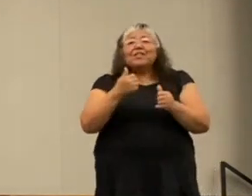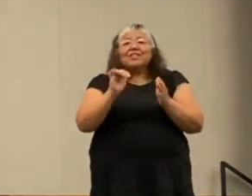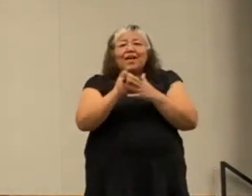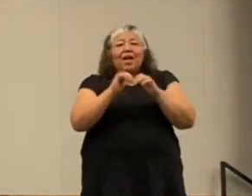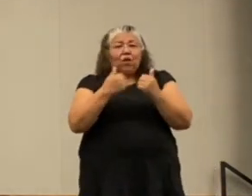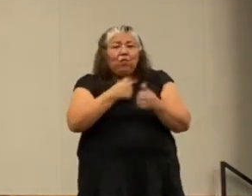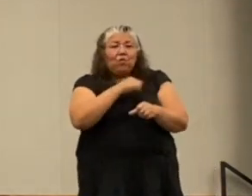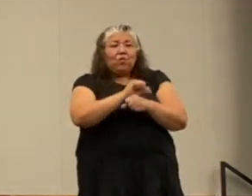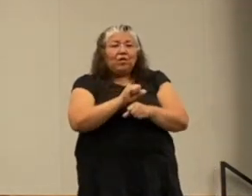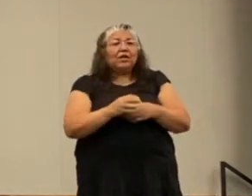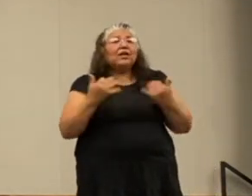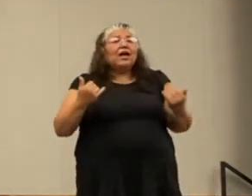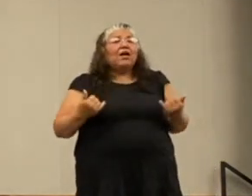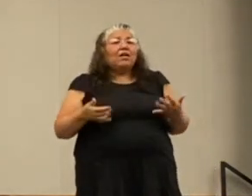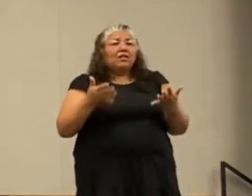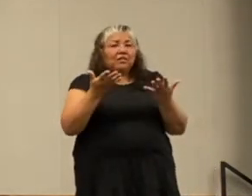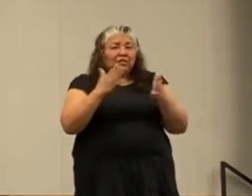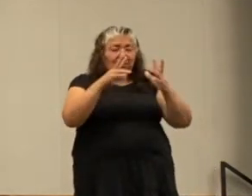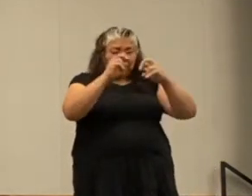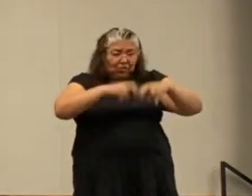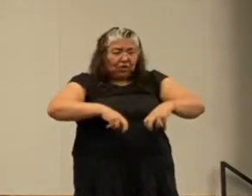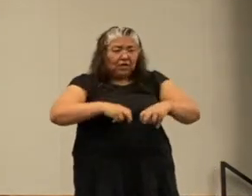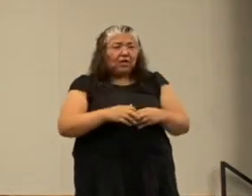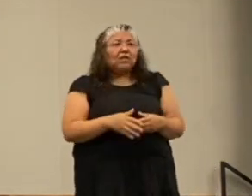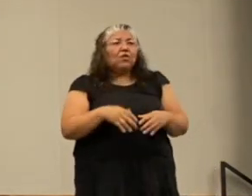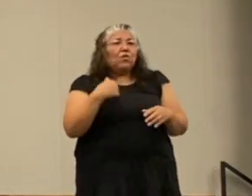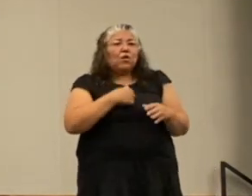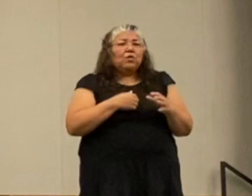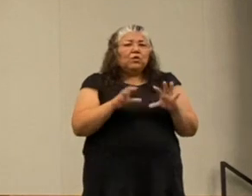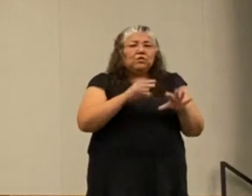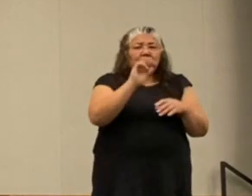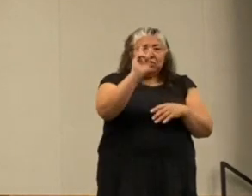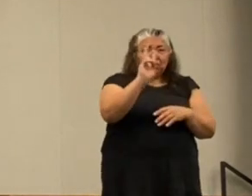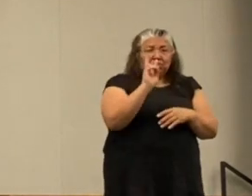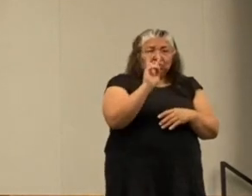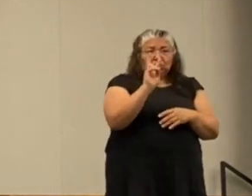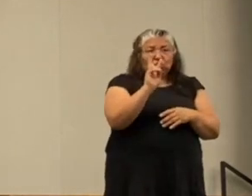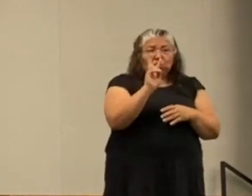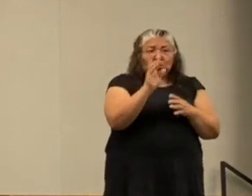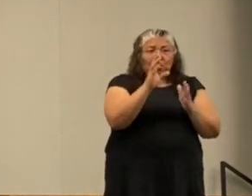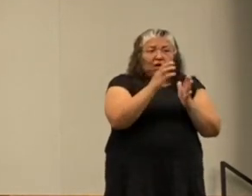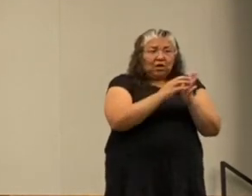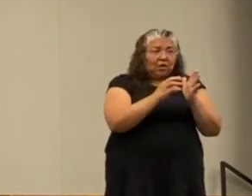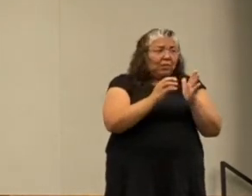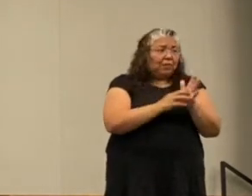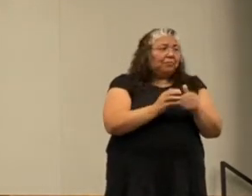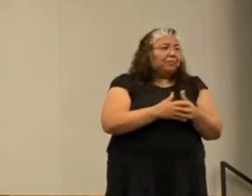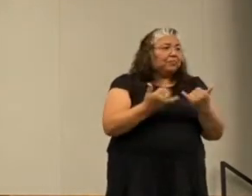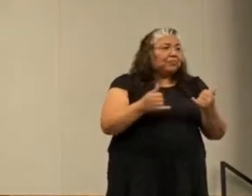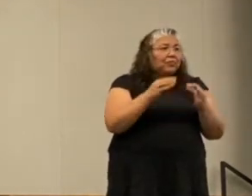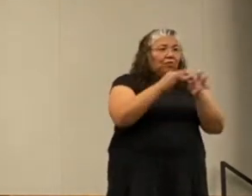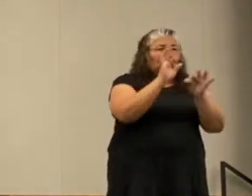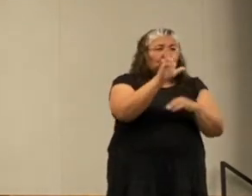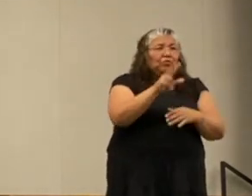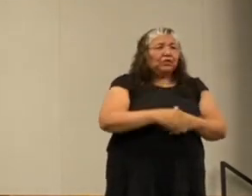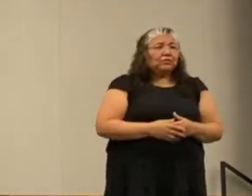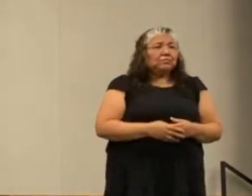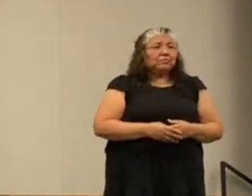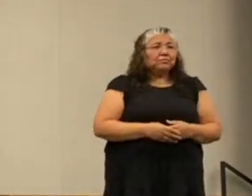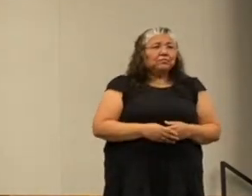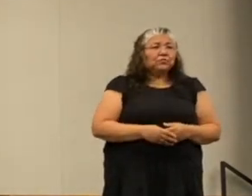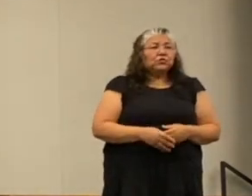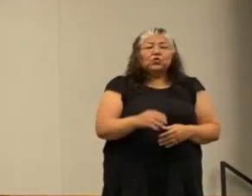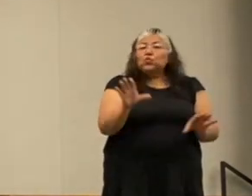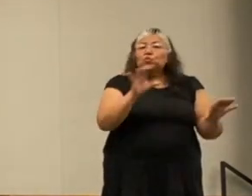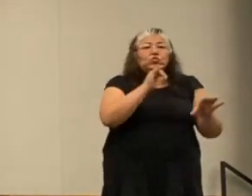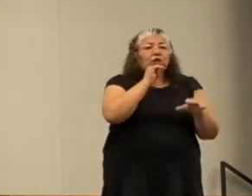okay? So let's check it out. Let's break down these first two commandments, okay? Let's check it out. In verse 3, let's put it up on the screen. It says,